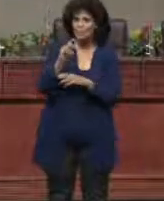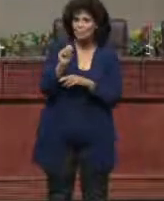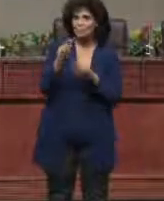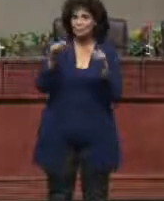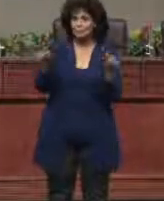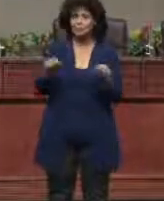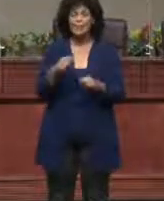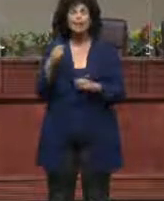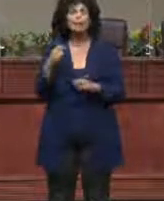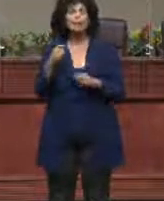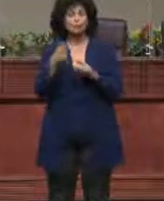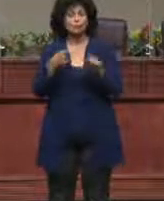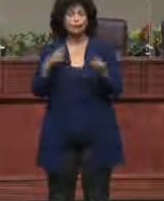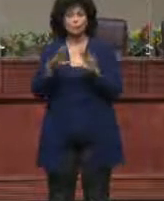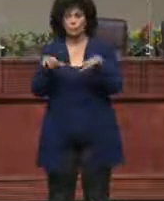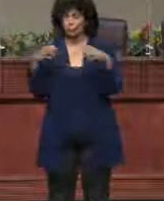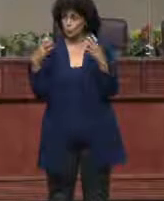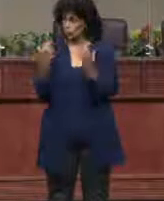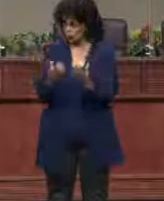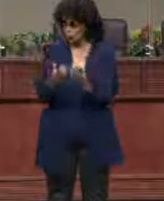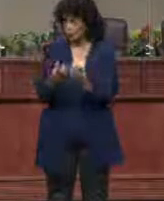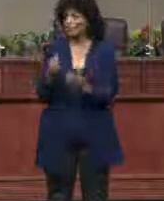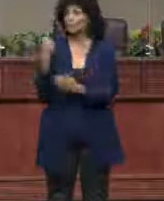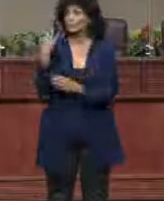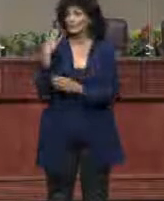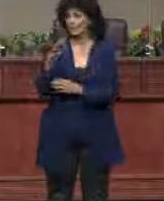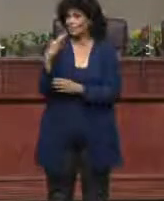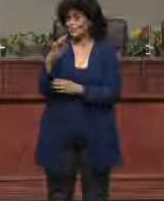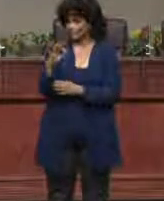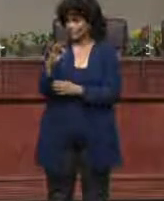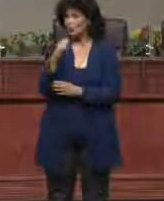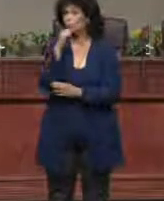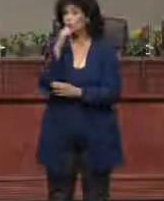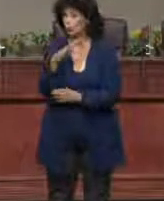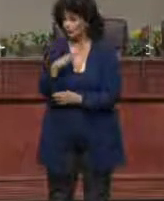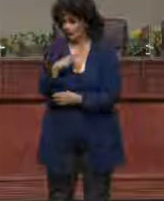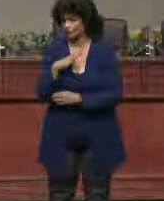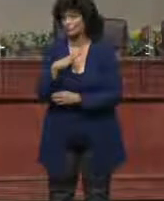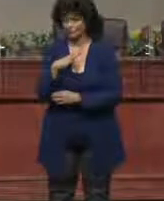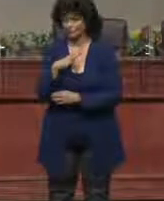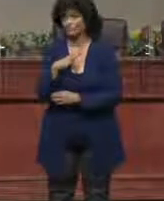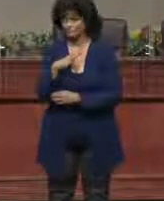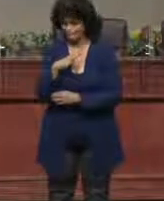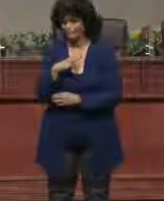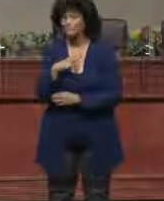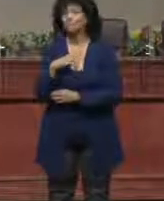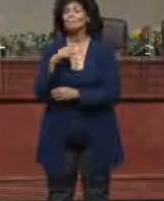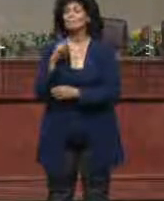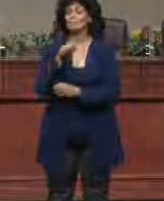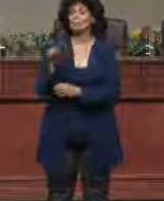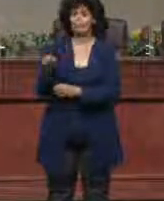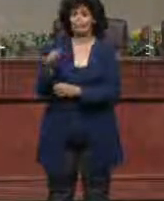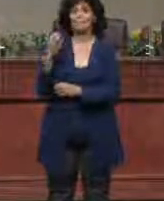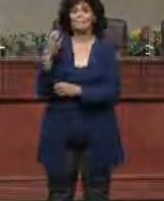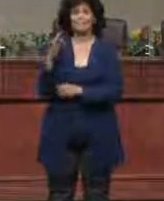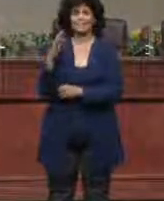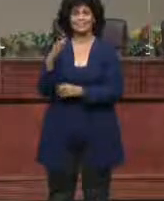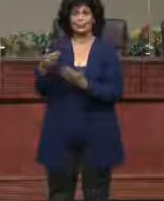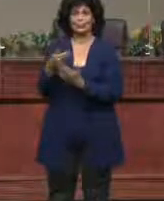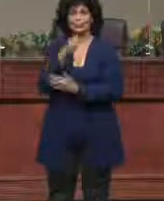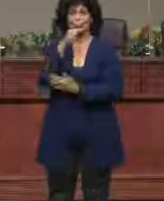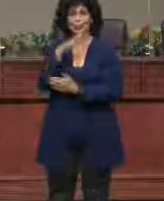women. And with the 19 new women that will come on board, it will make